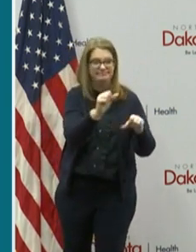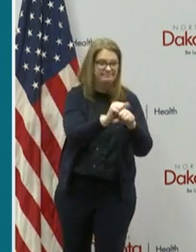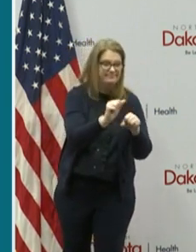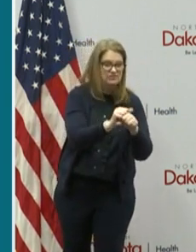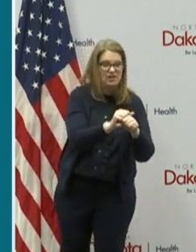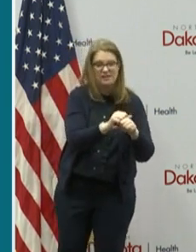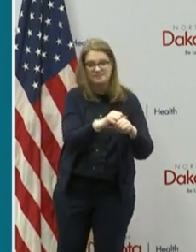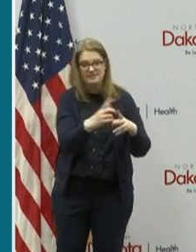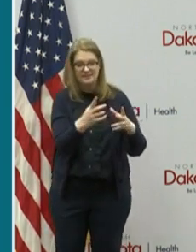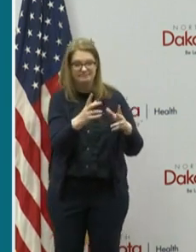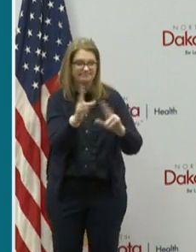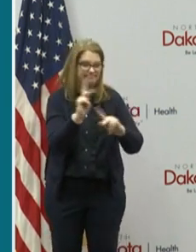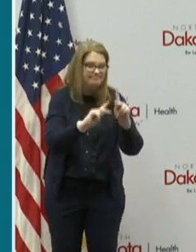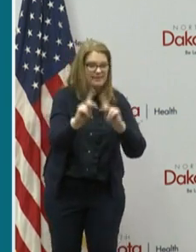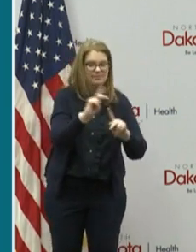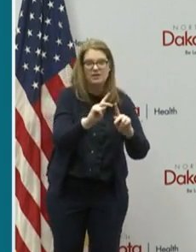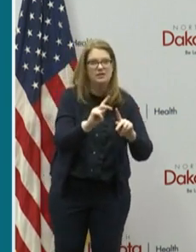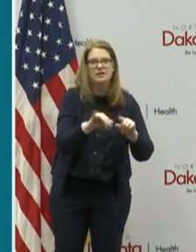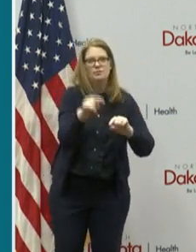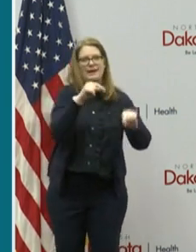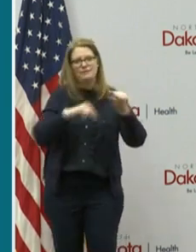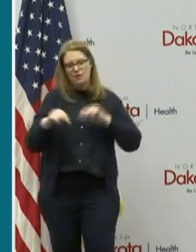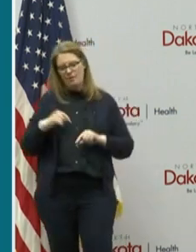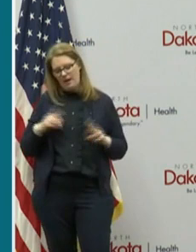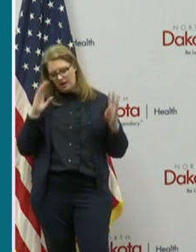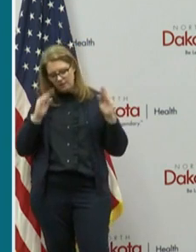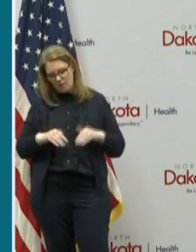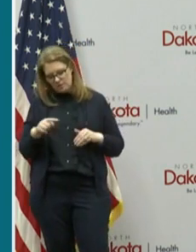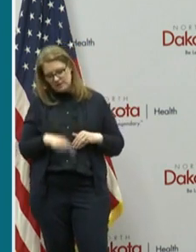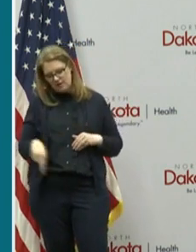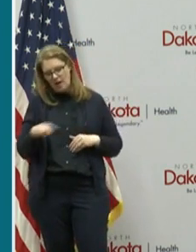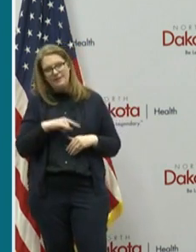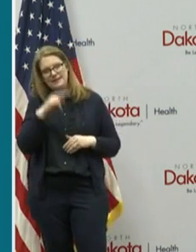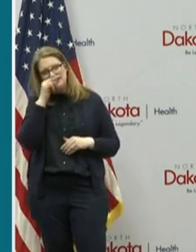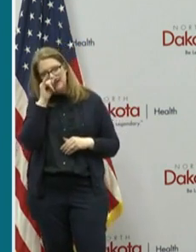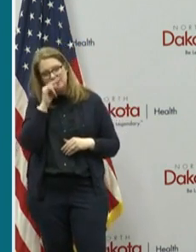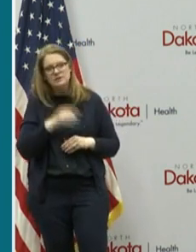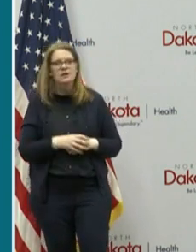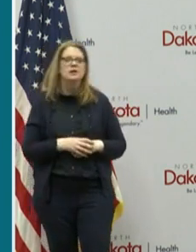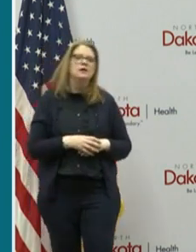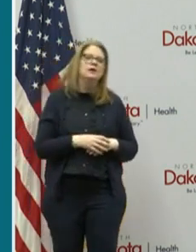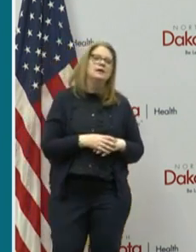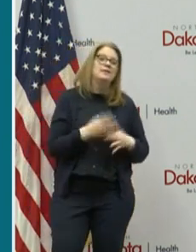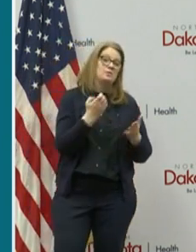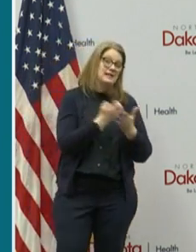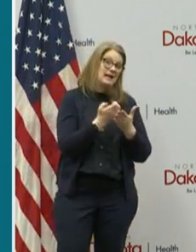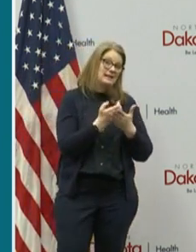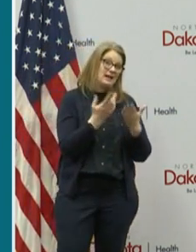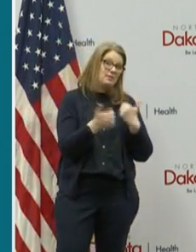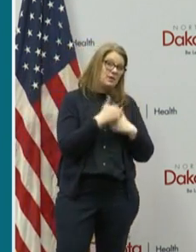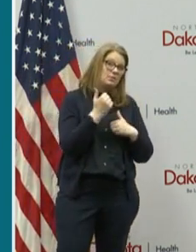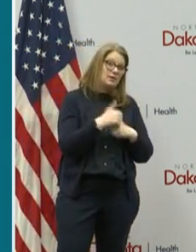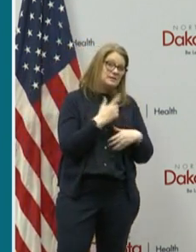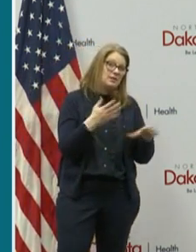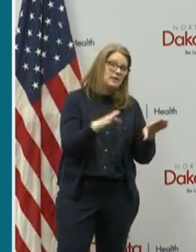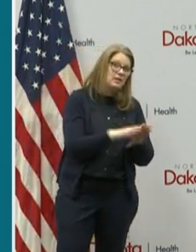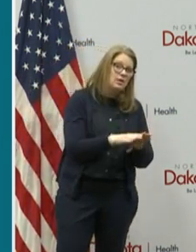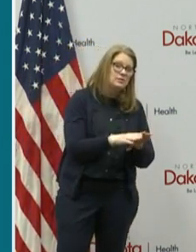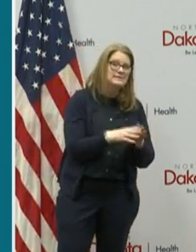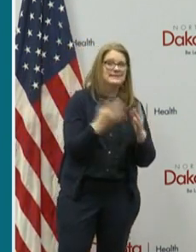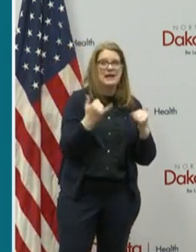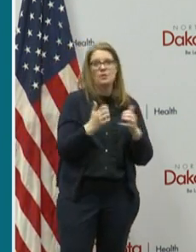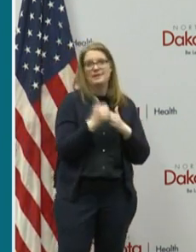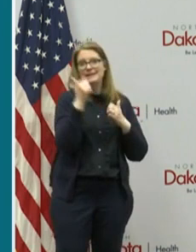is opening up businesses also involved risk, but there is economic risk to leaving them closed. Through distance learning, all